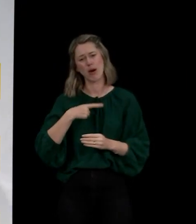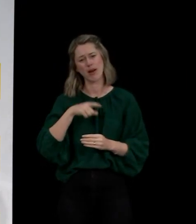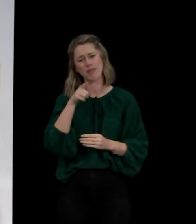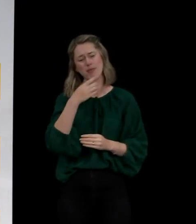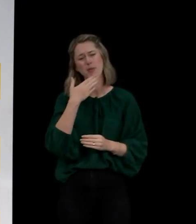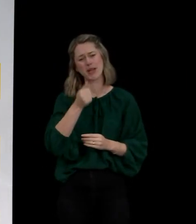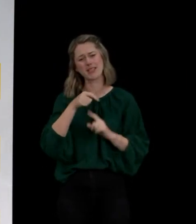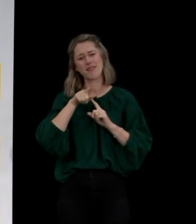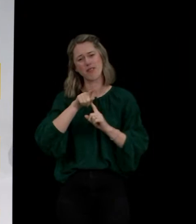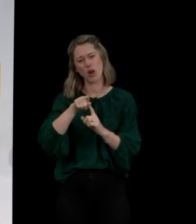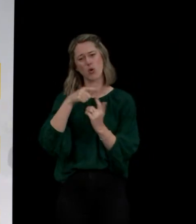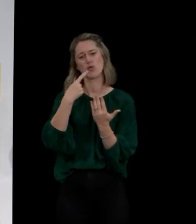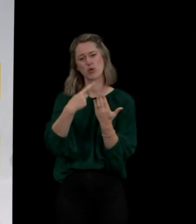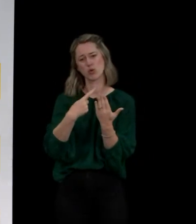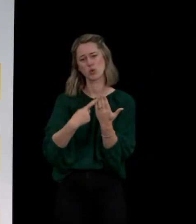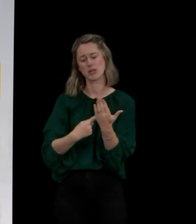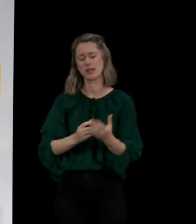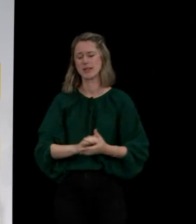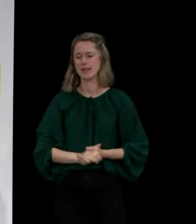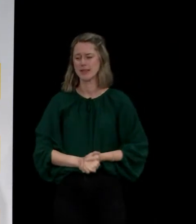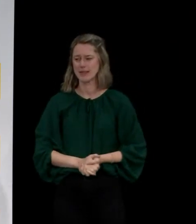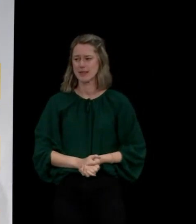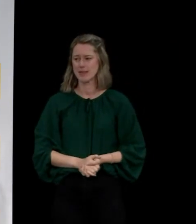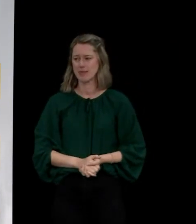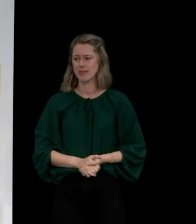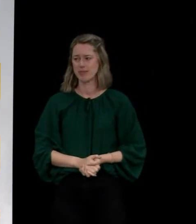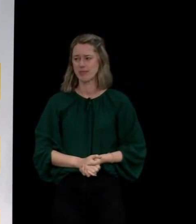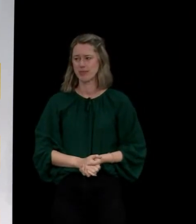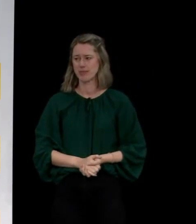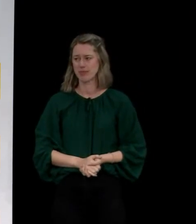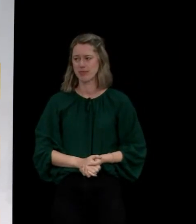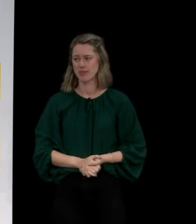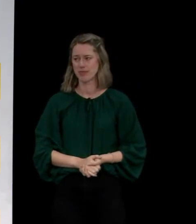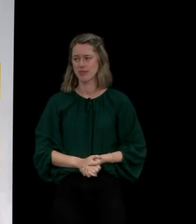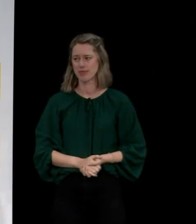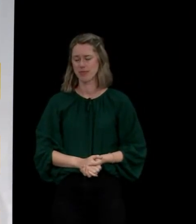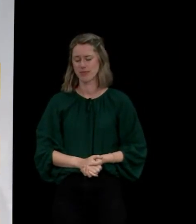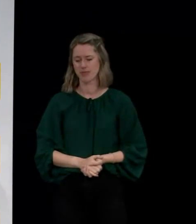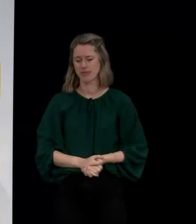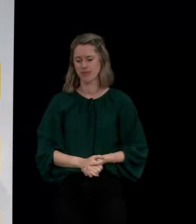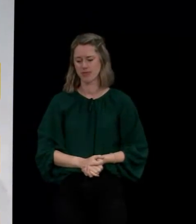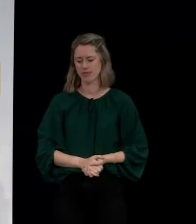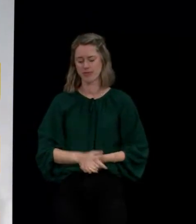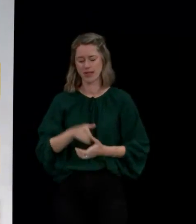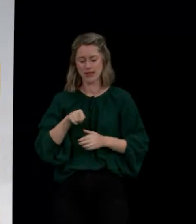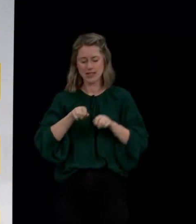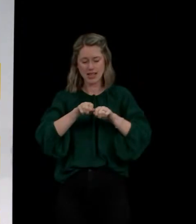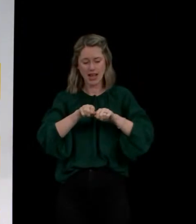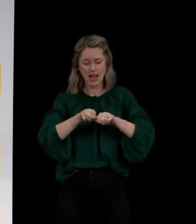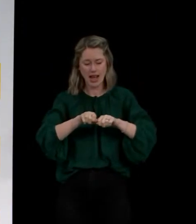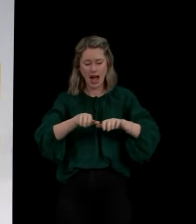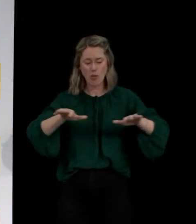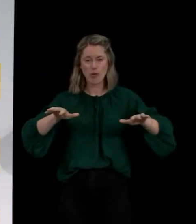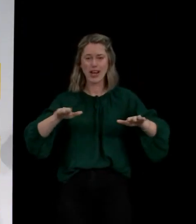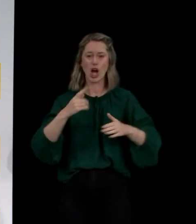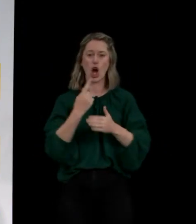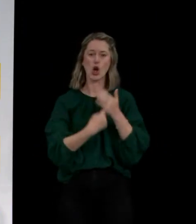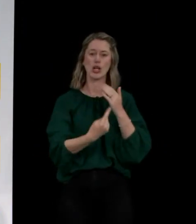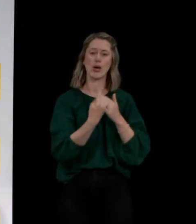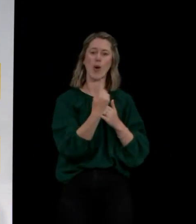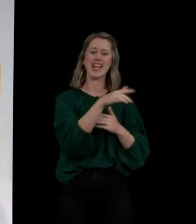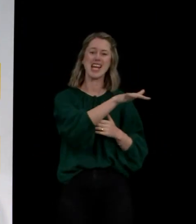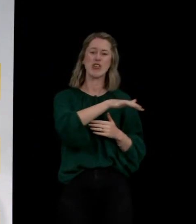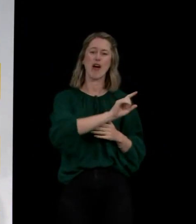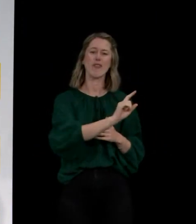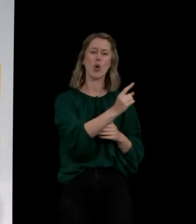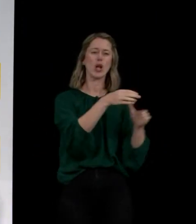to keep following them. And this is also an important time to remind people that this is not an outbreak that is in one part of Tamaki